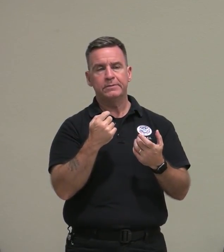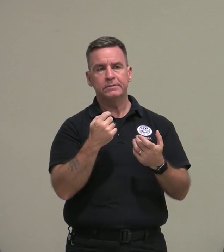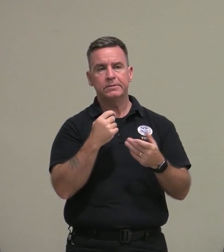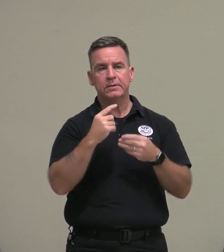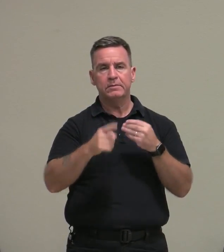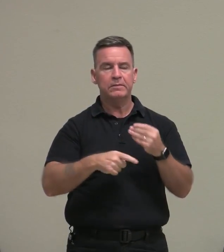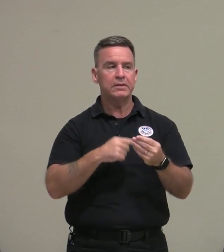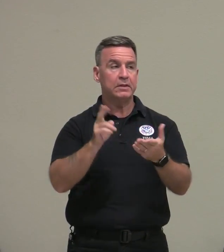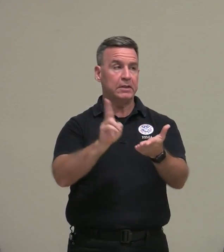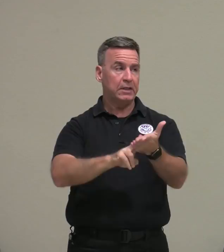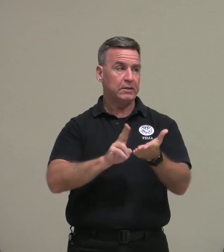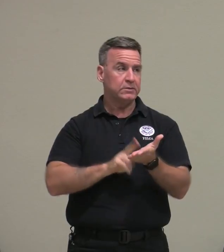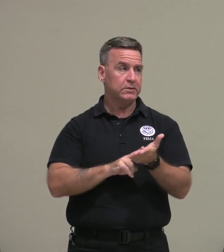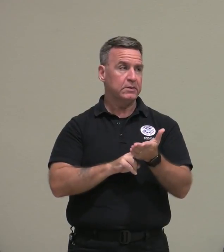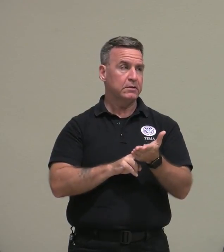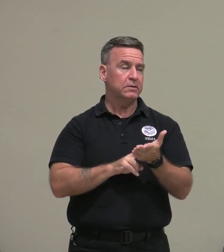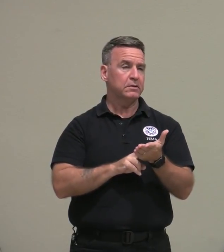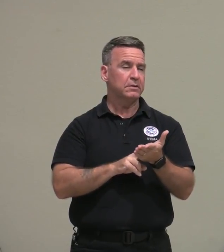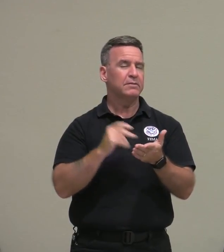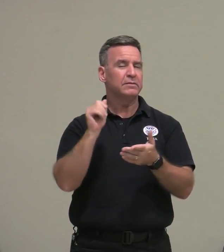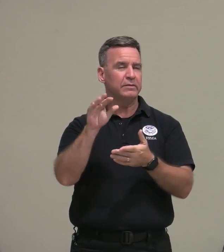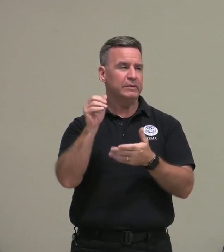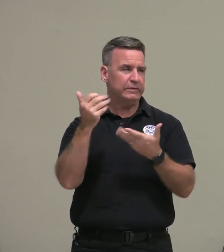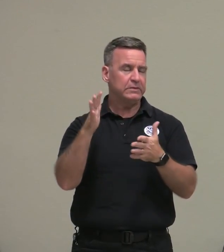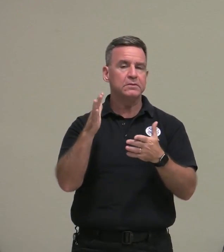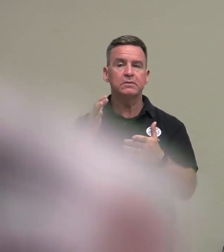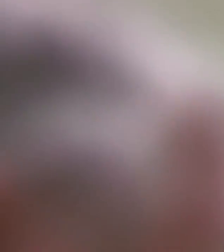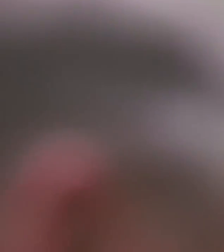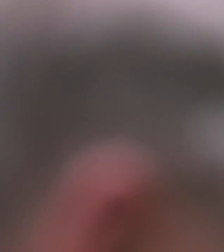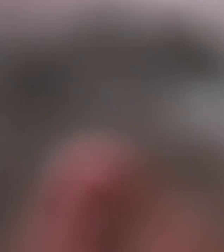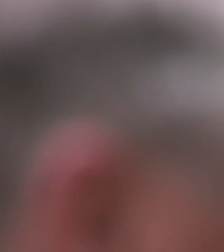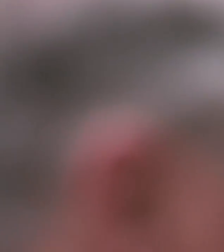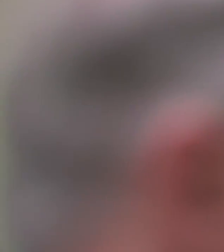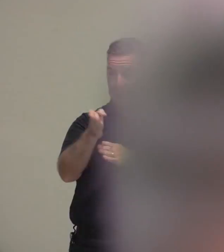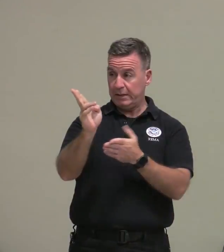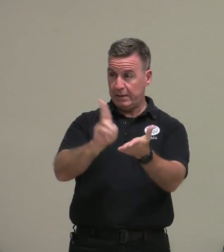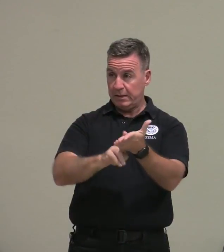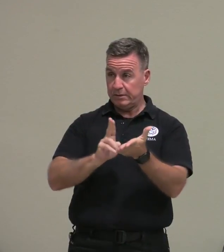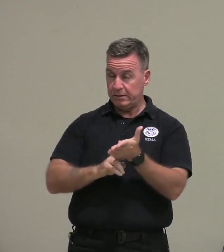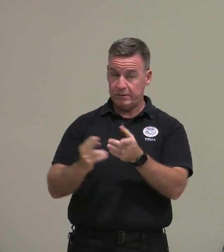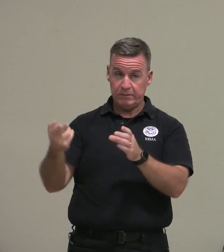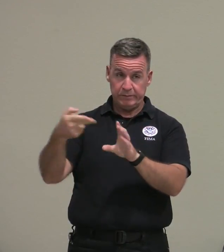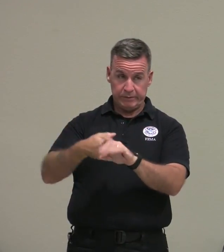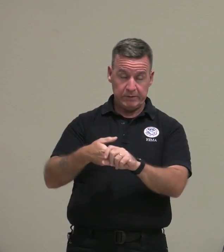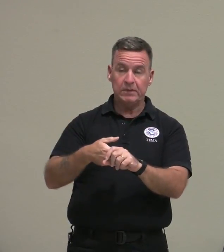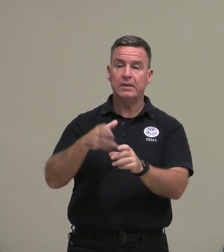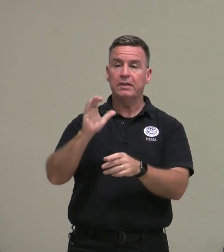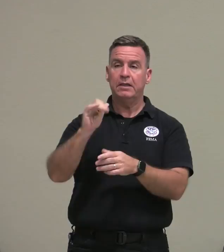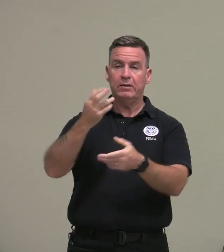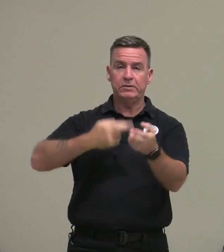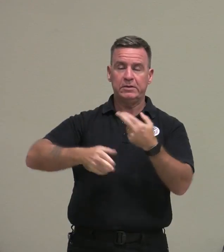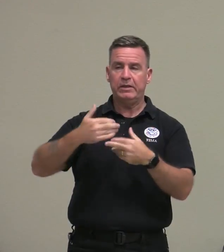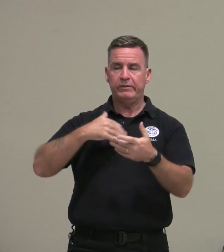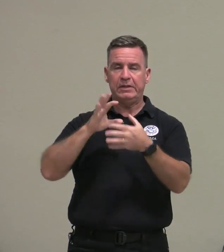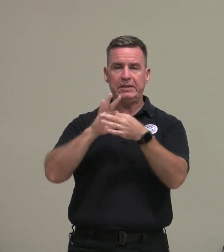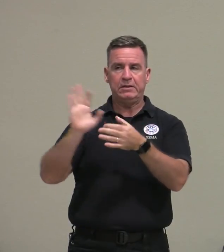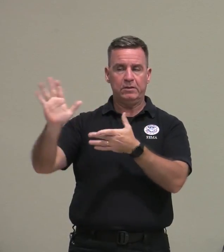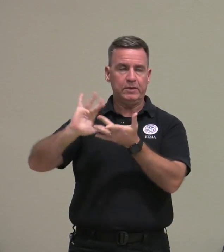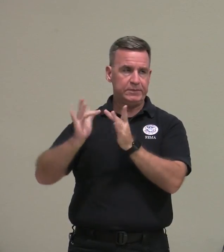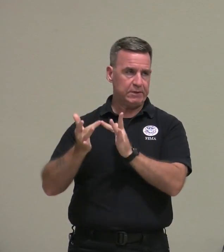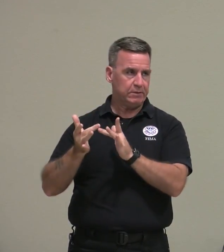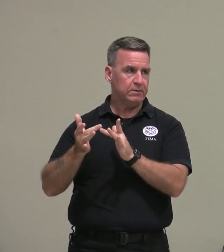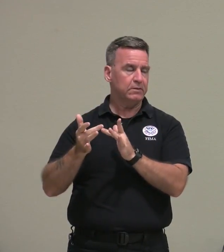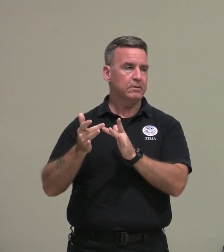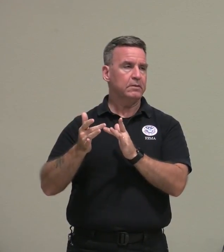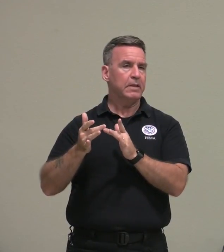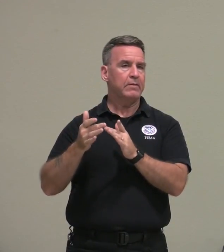about the contracting. I spoke about that. Once the prime contractors are on board, Cal Recycle will have a link on their website,